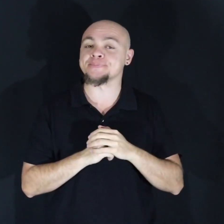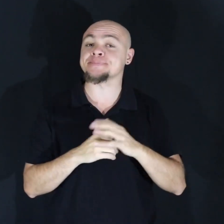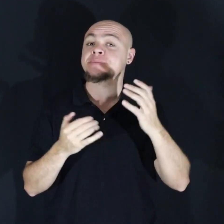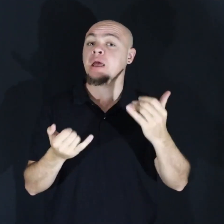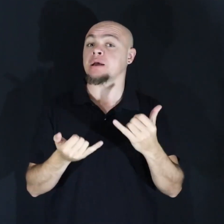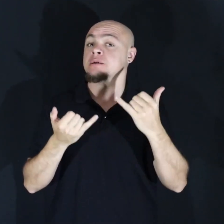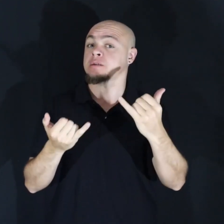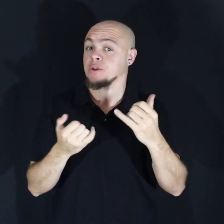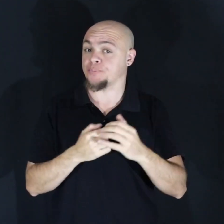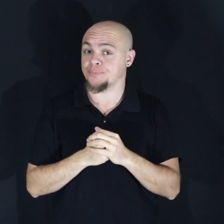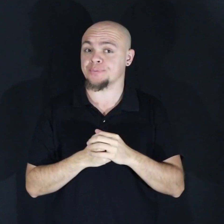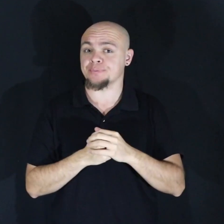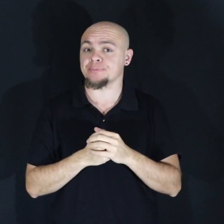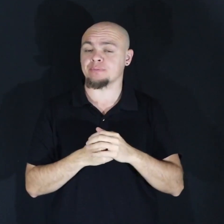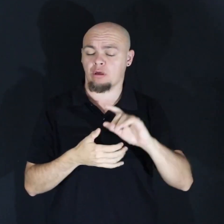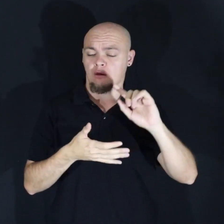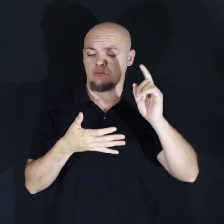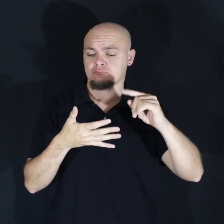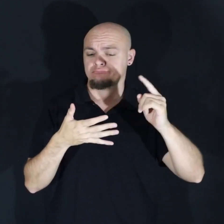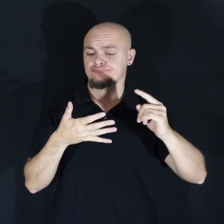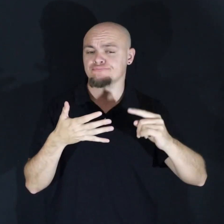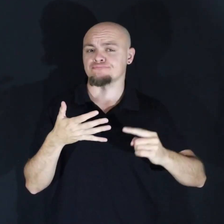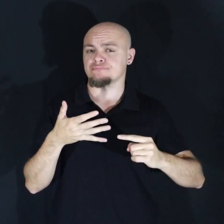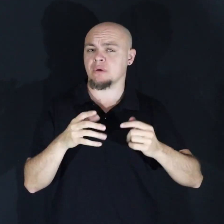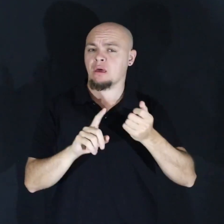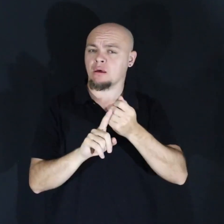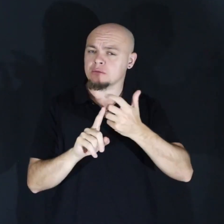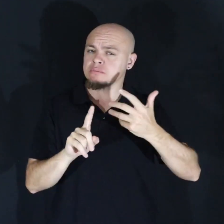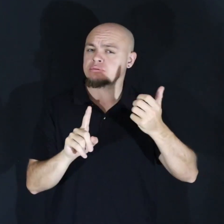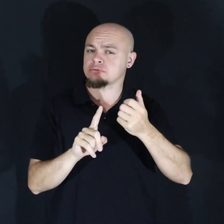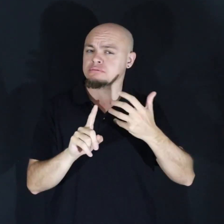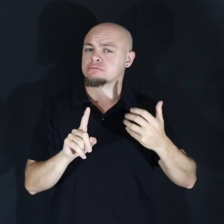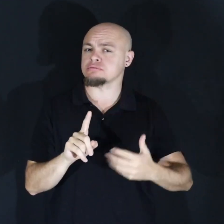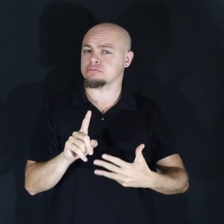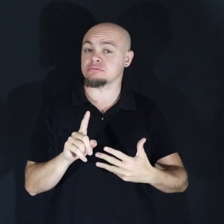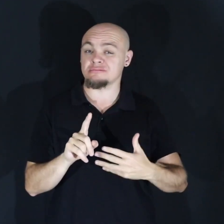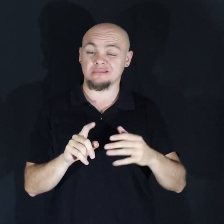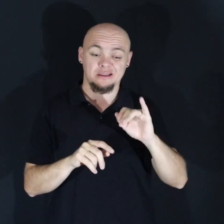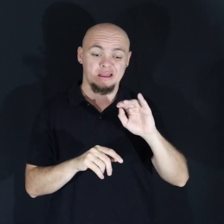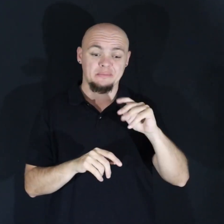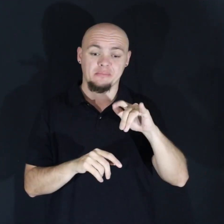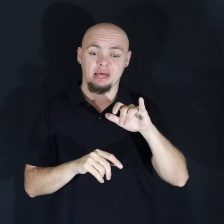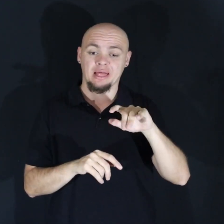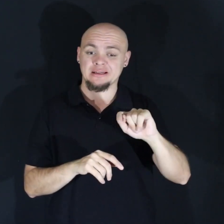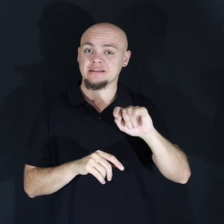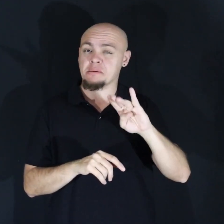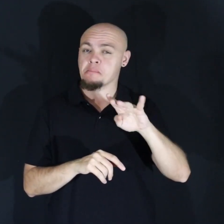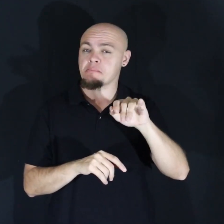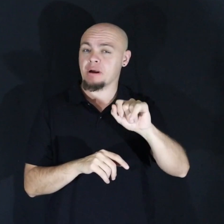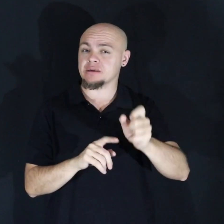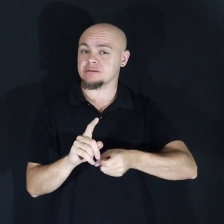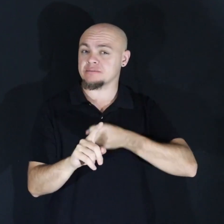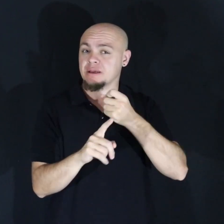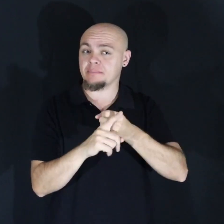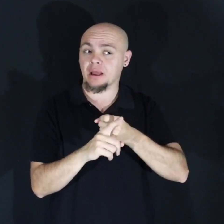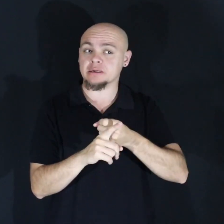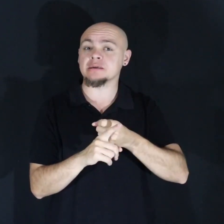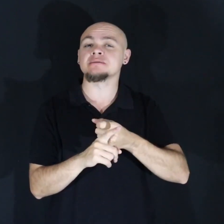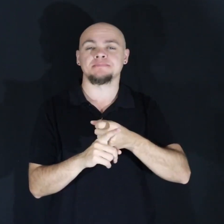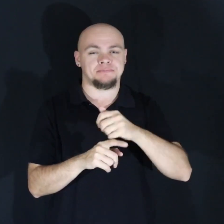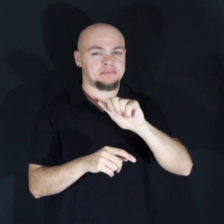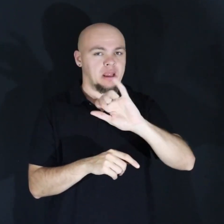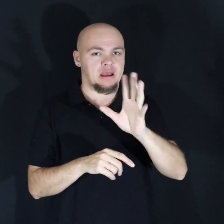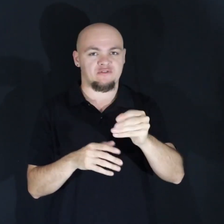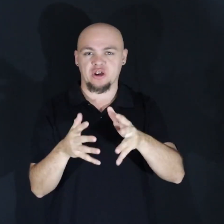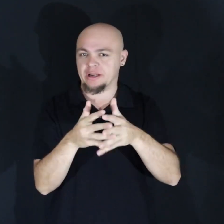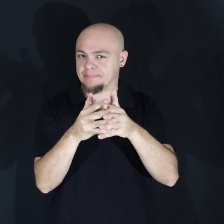Today, I will list and further elaborate the impact of implicit bias on African American students